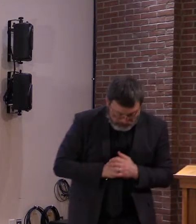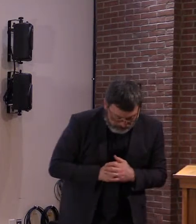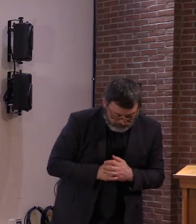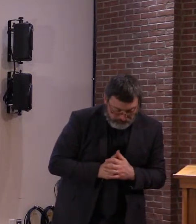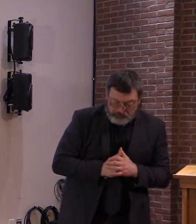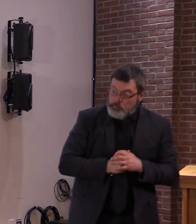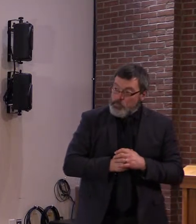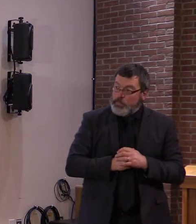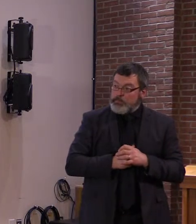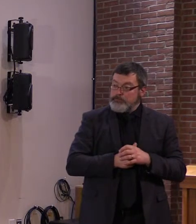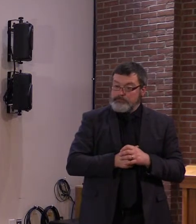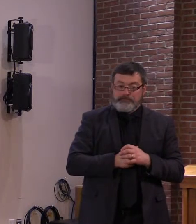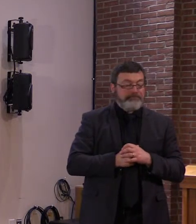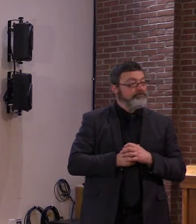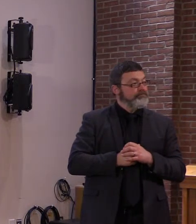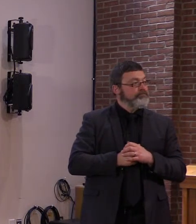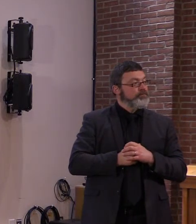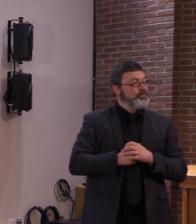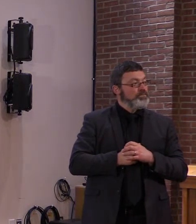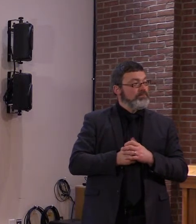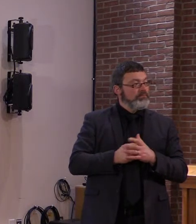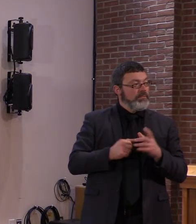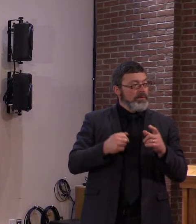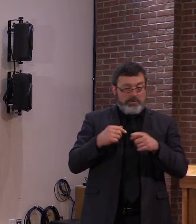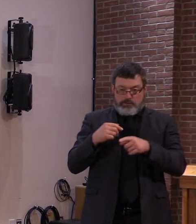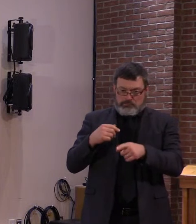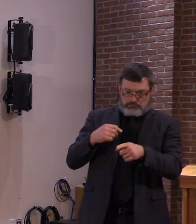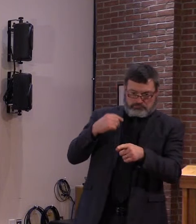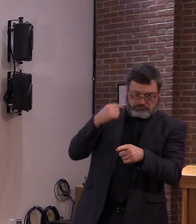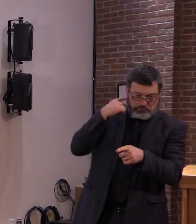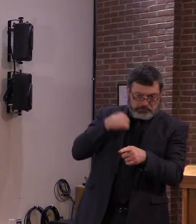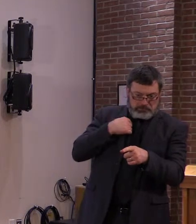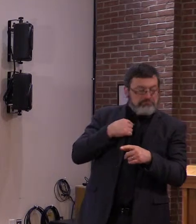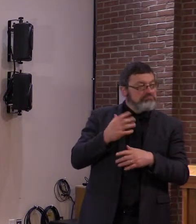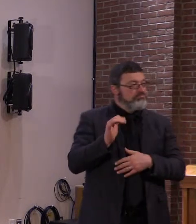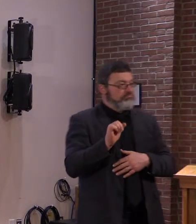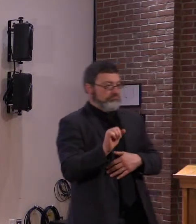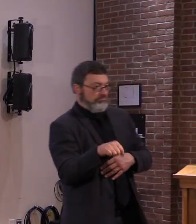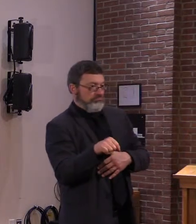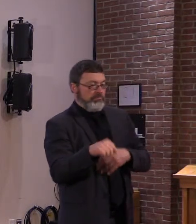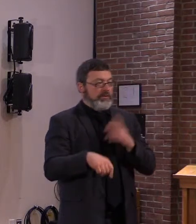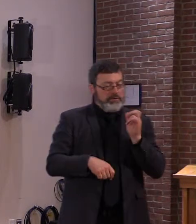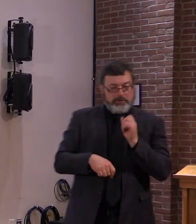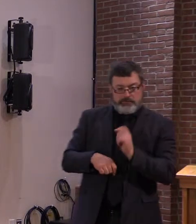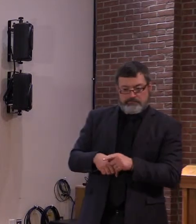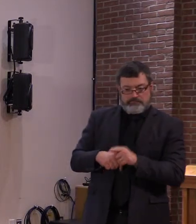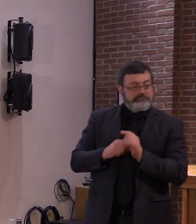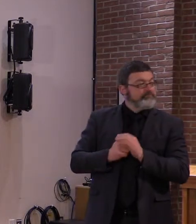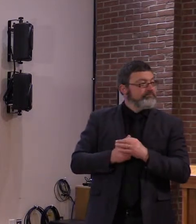this herd immunity of sorts. So, Dr. Levine, can you add to that?